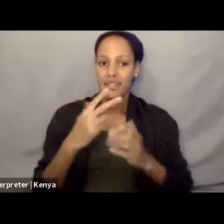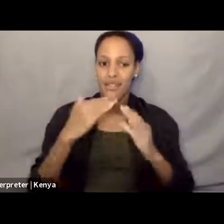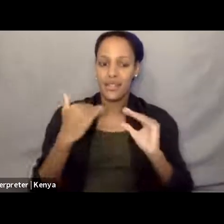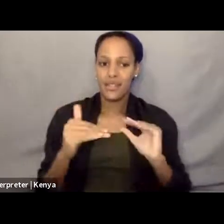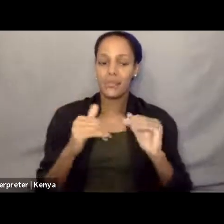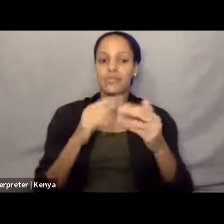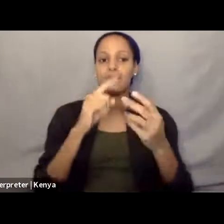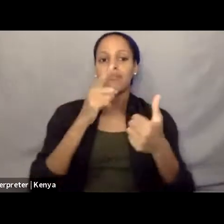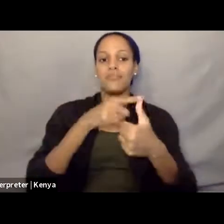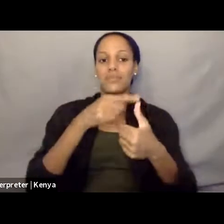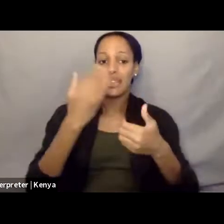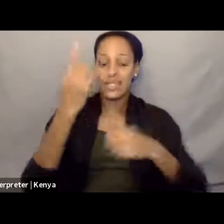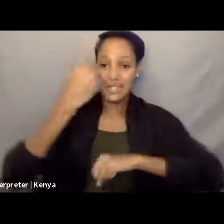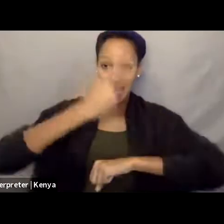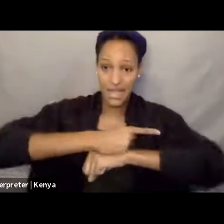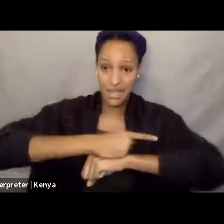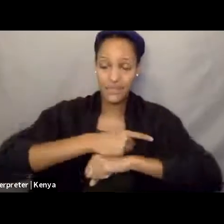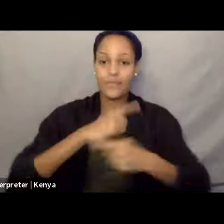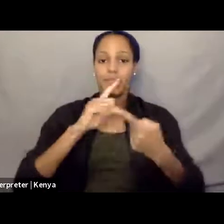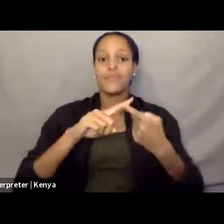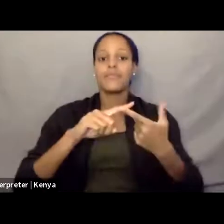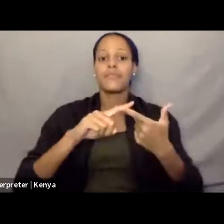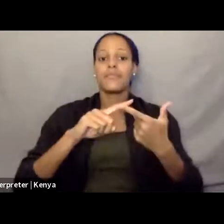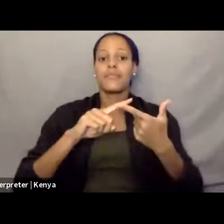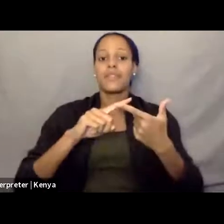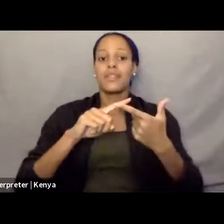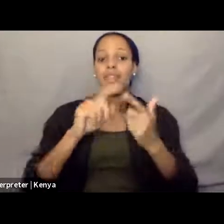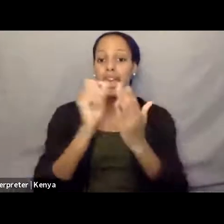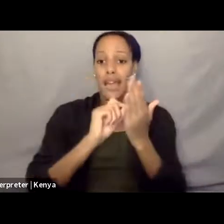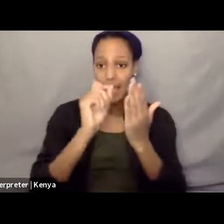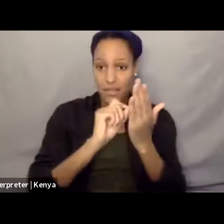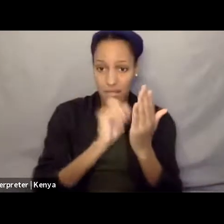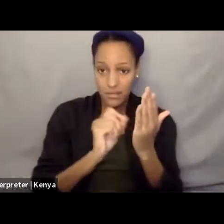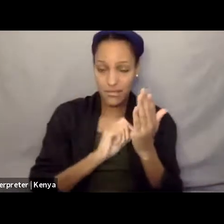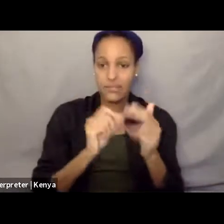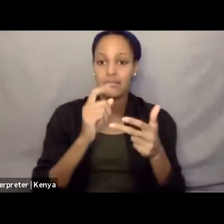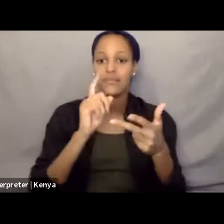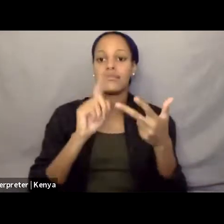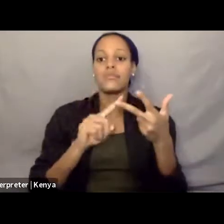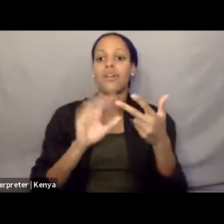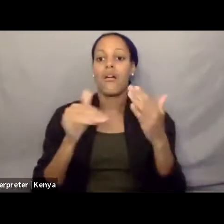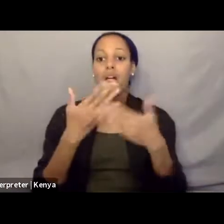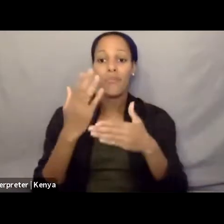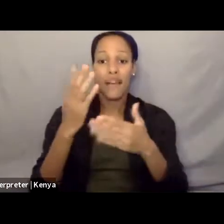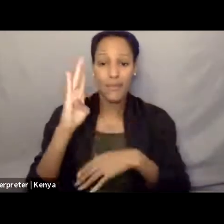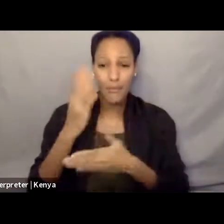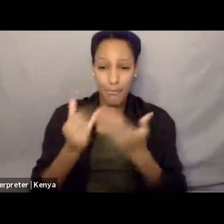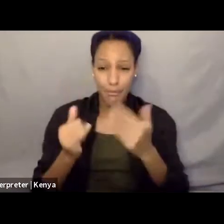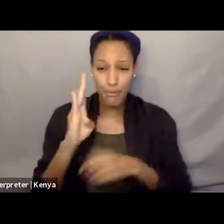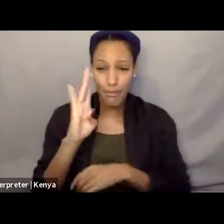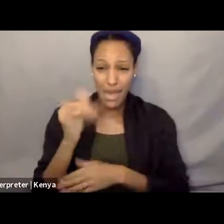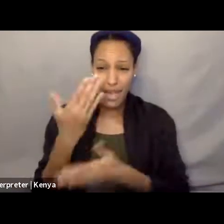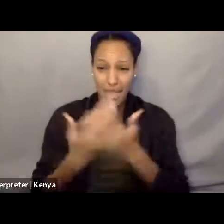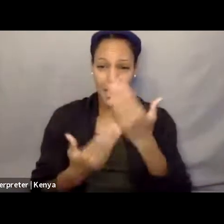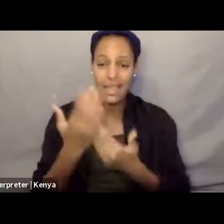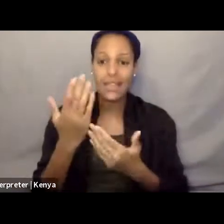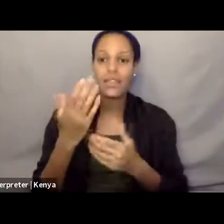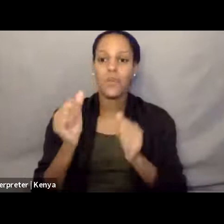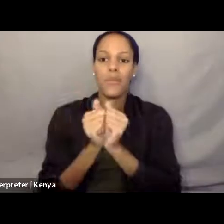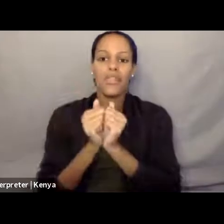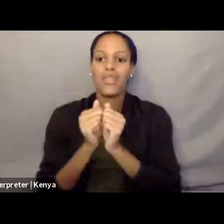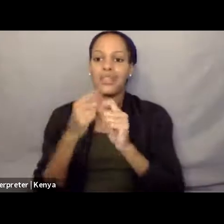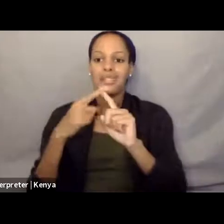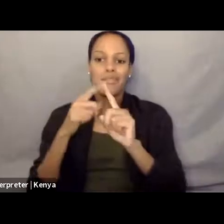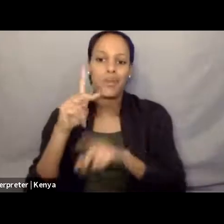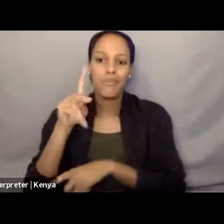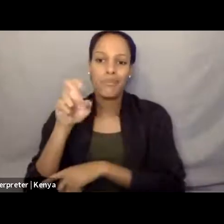these. Write them by hand. So I wrote them all by hand in a notebook, usually with lapens, this kind